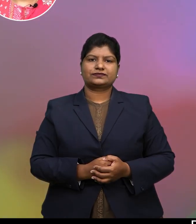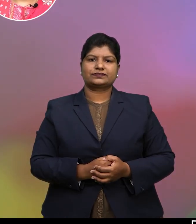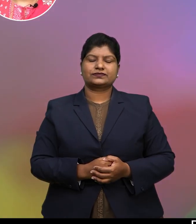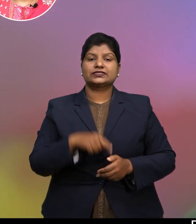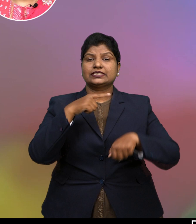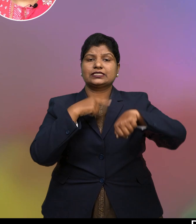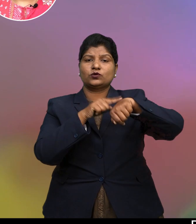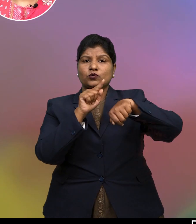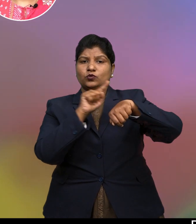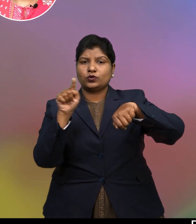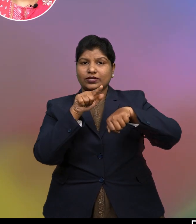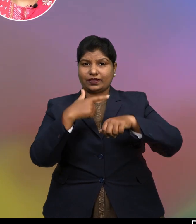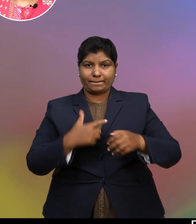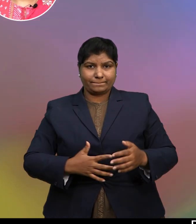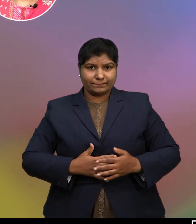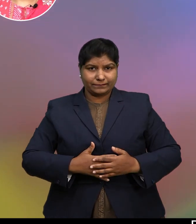During pregnancy,